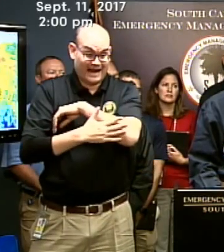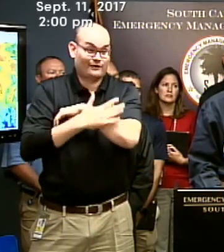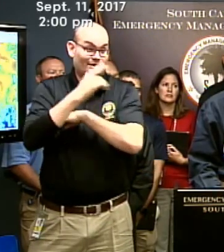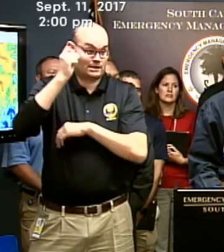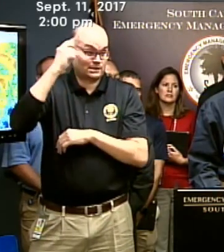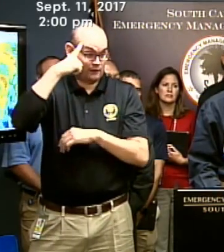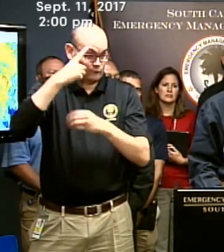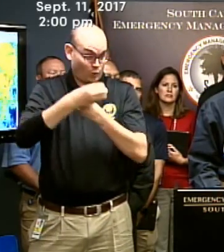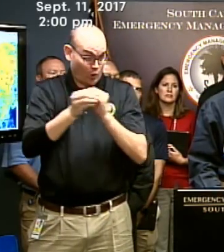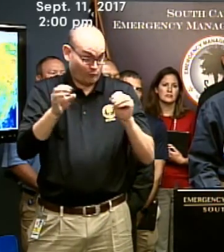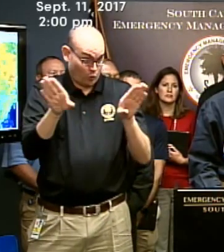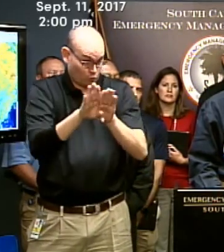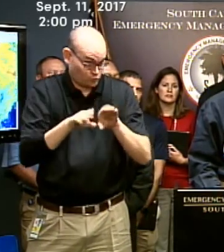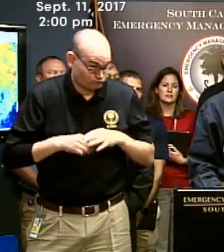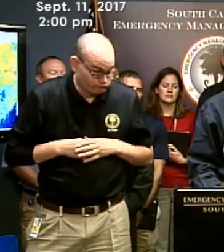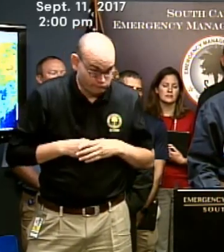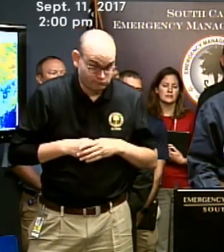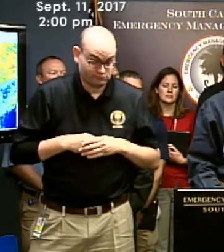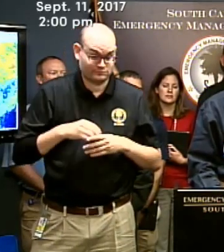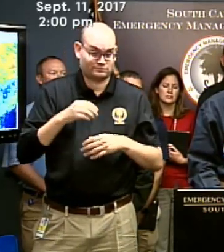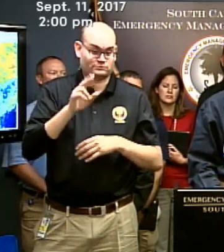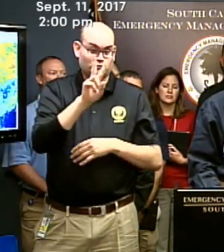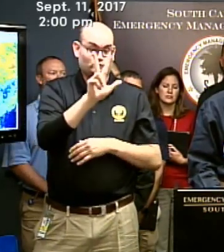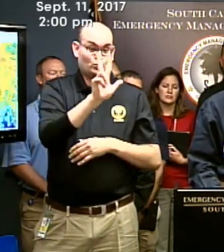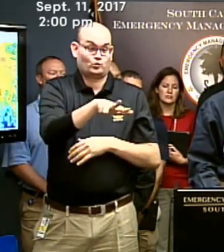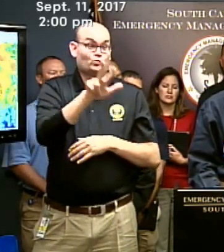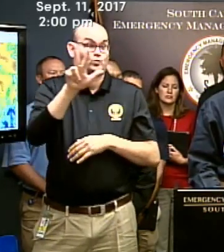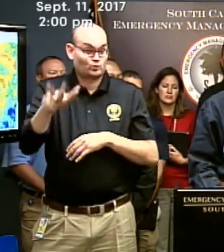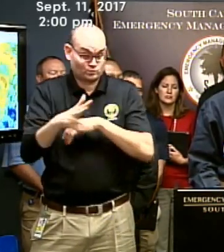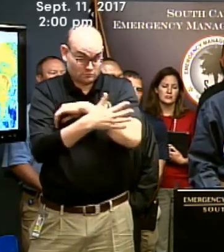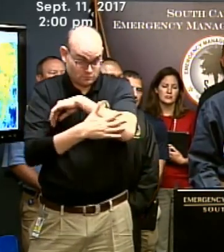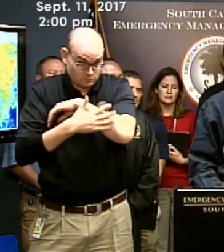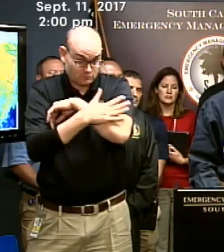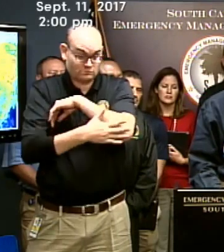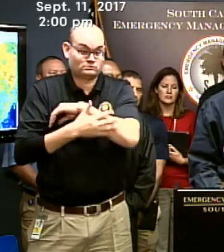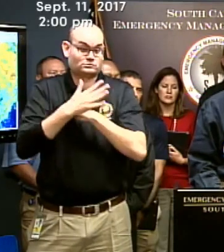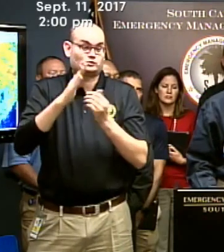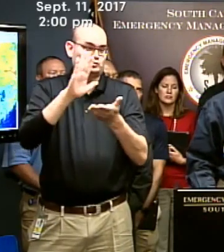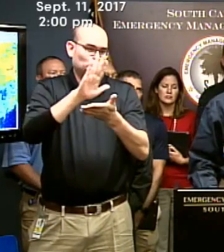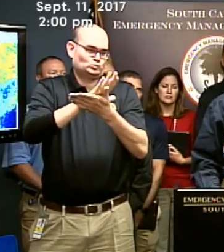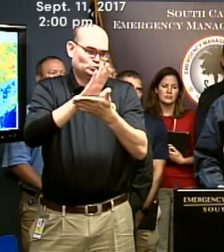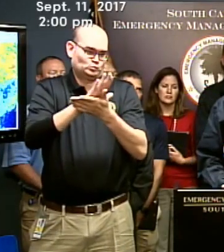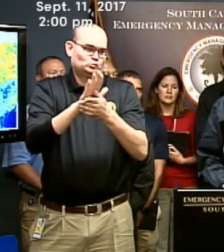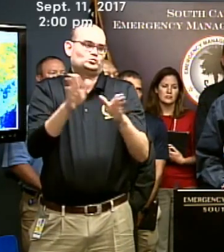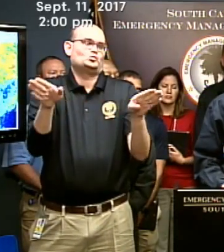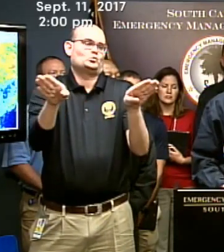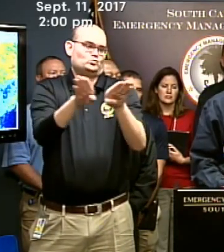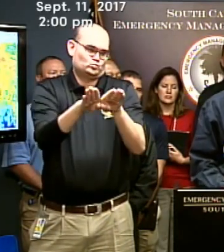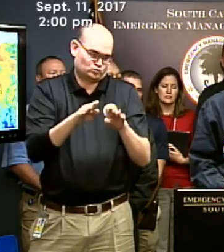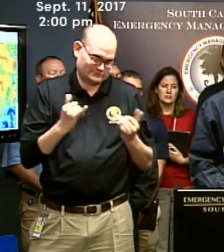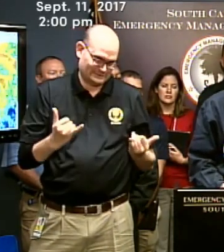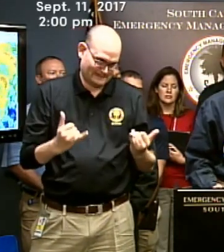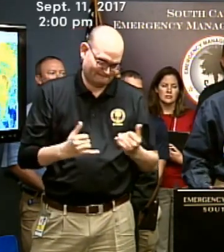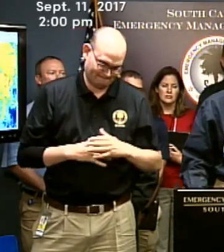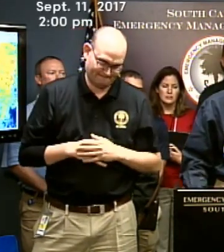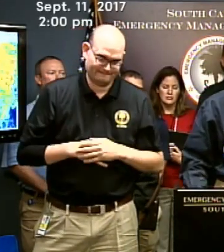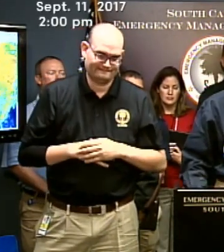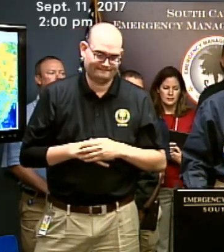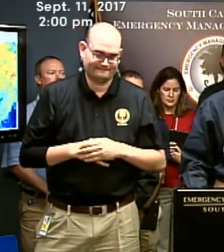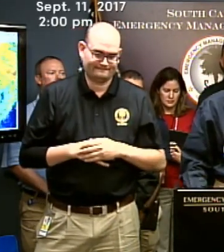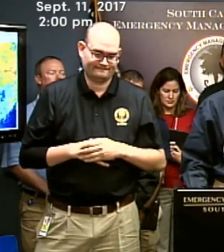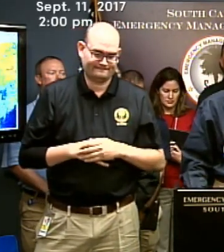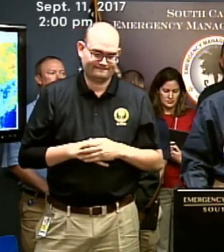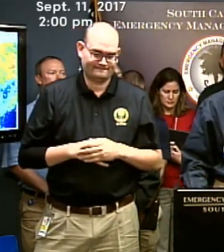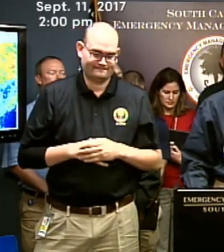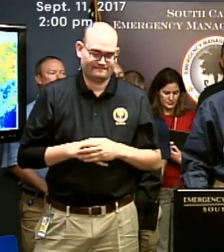33 counties that contain school districts that are closed today. As I mentioned a moment ago, this is still